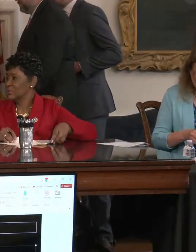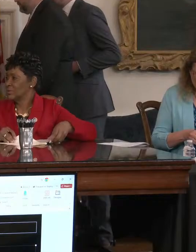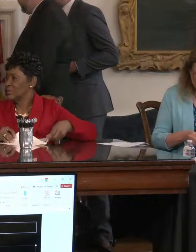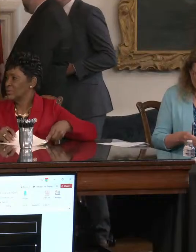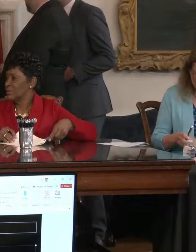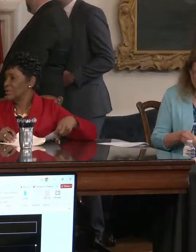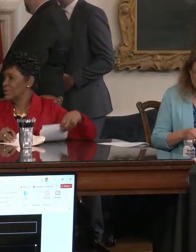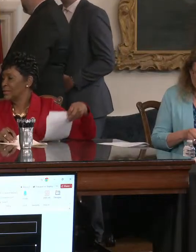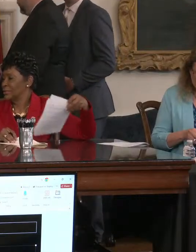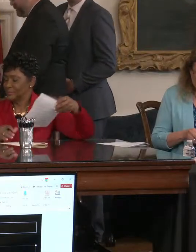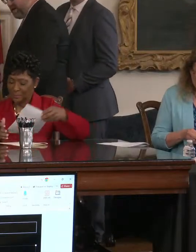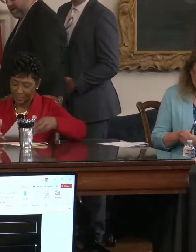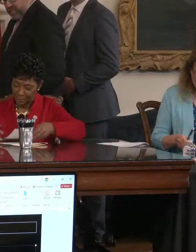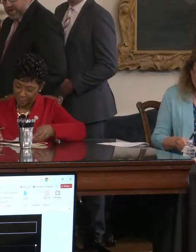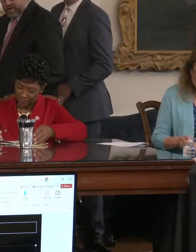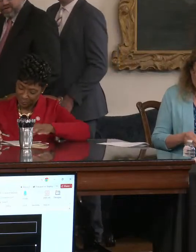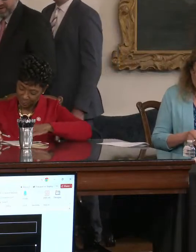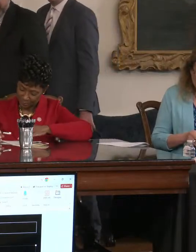House Bill